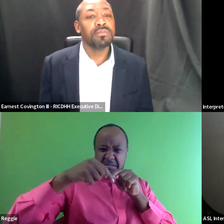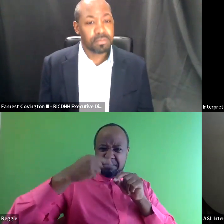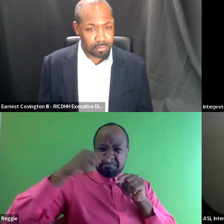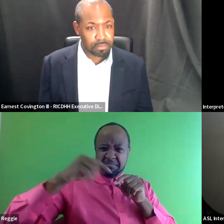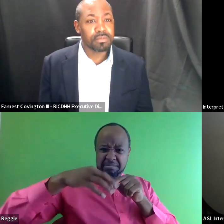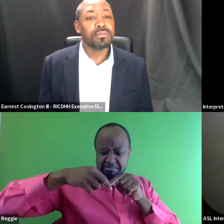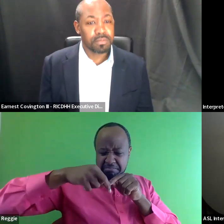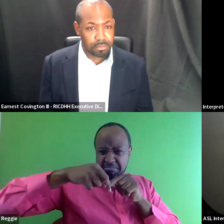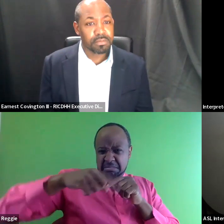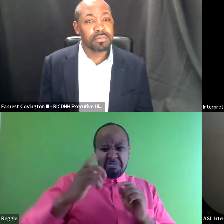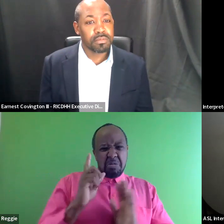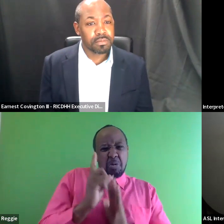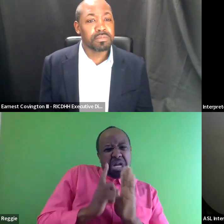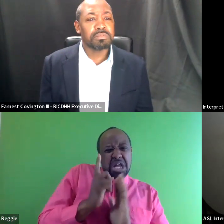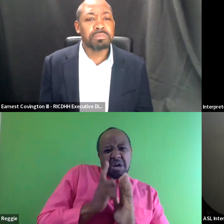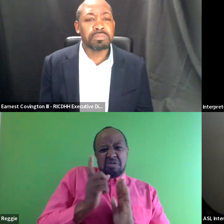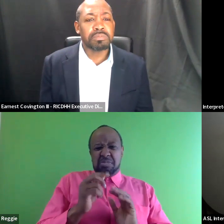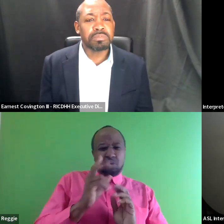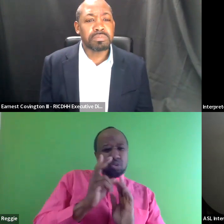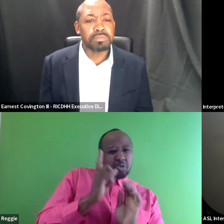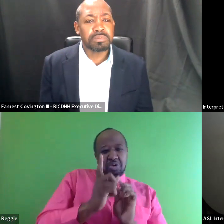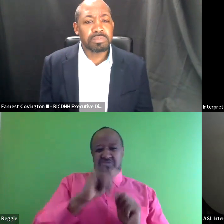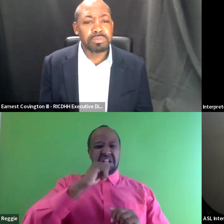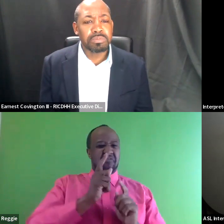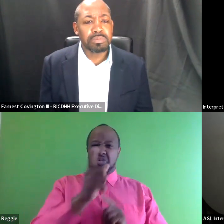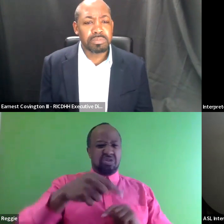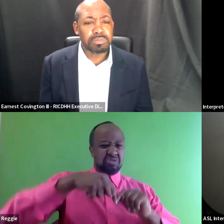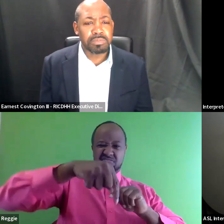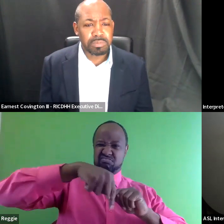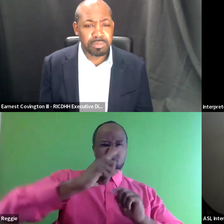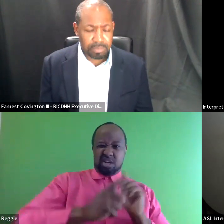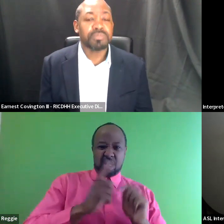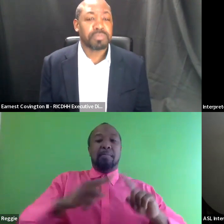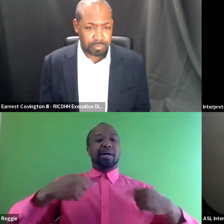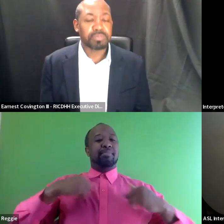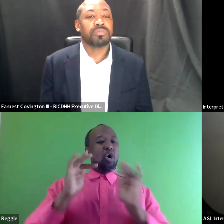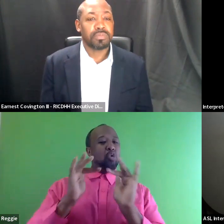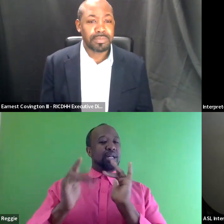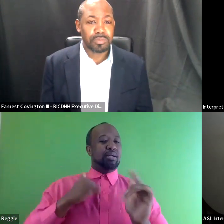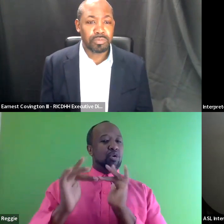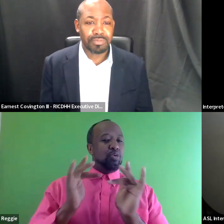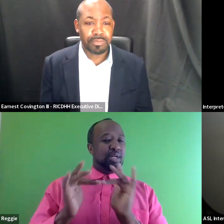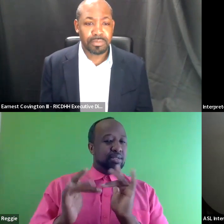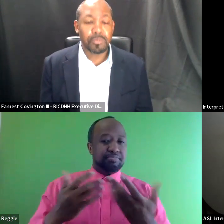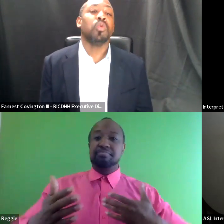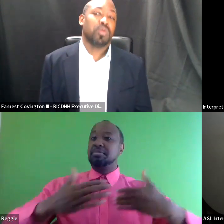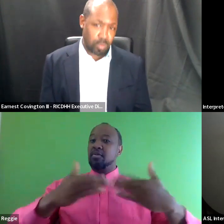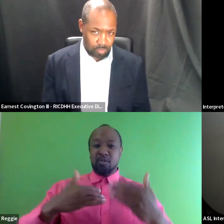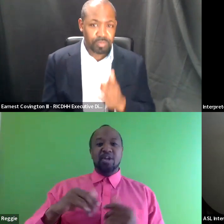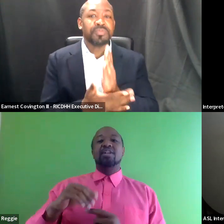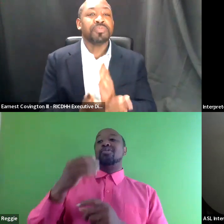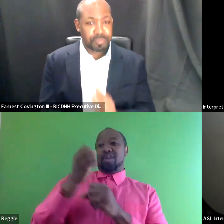South, almost near Florida. I'd say maybe an hour from the border, maybe a little more. I'm not sure, not far at all.